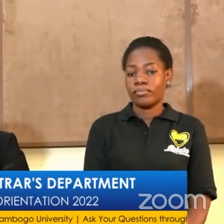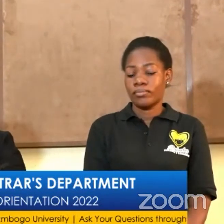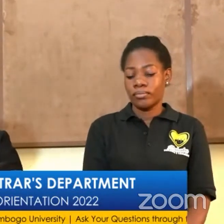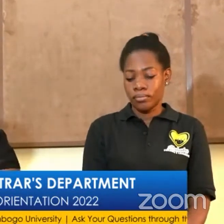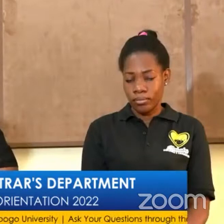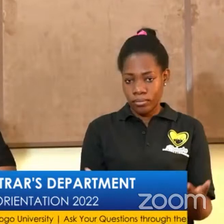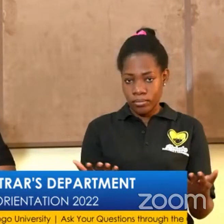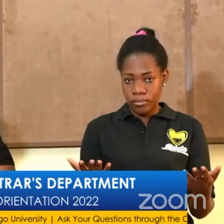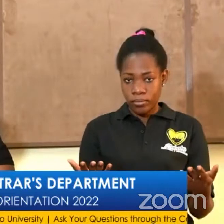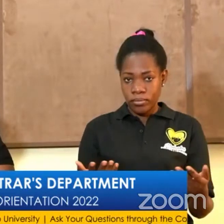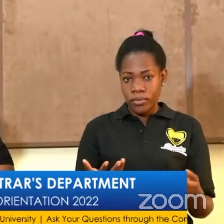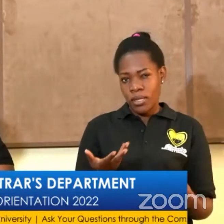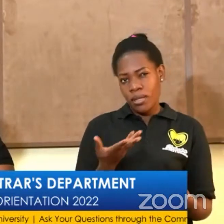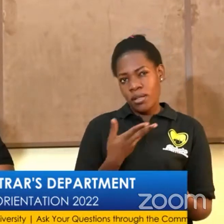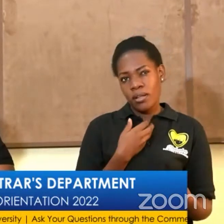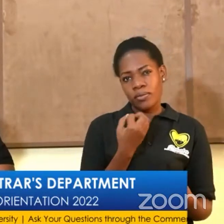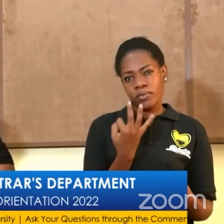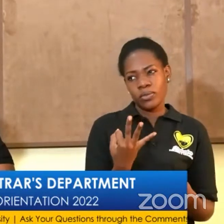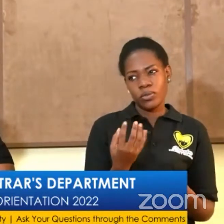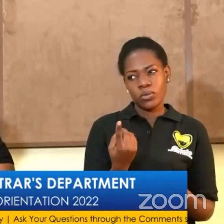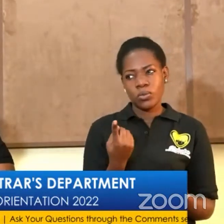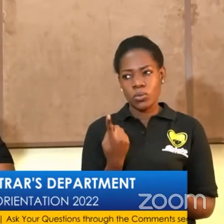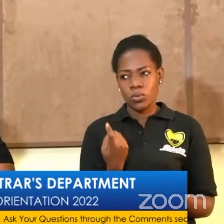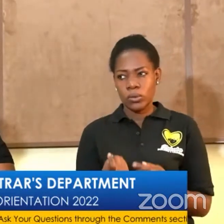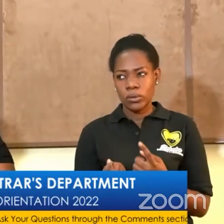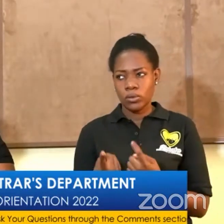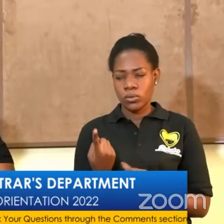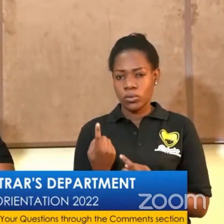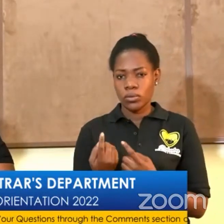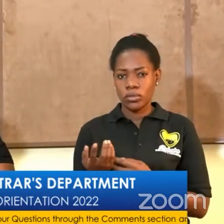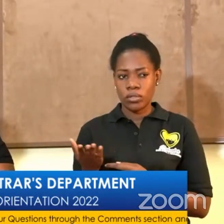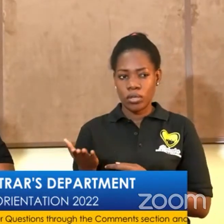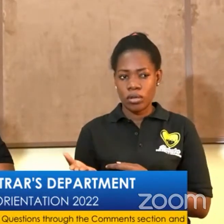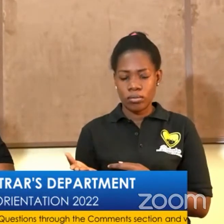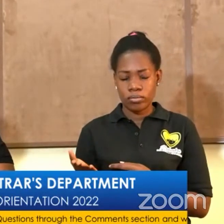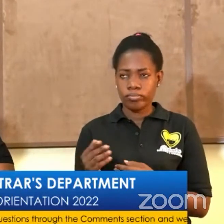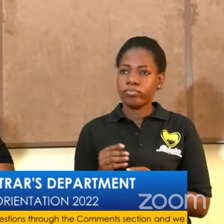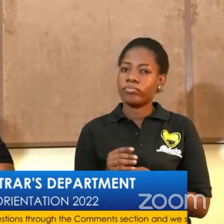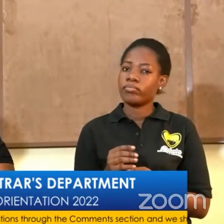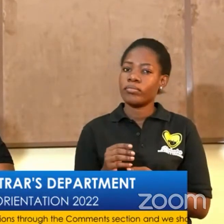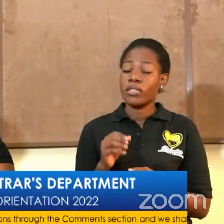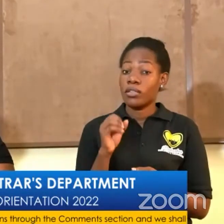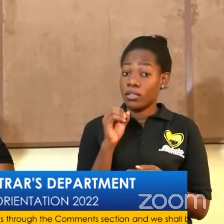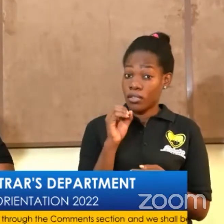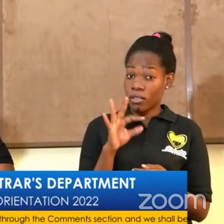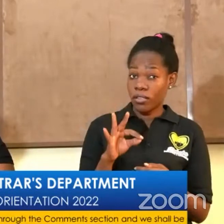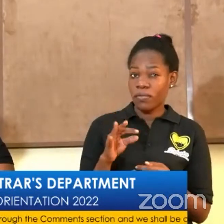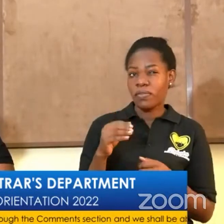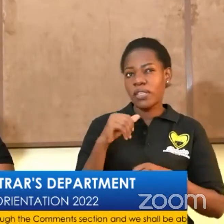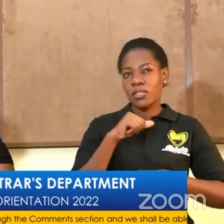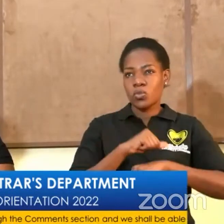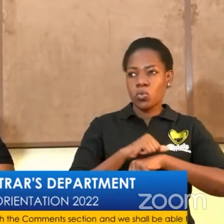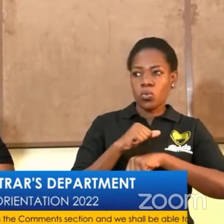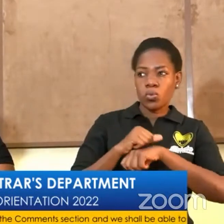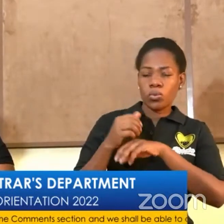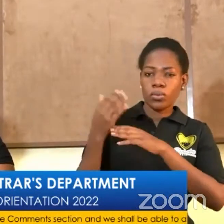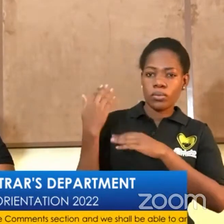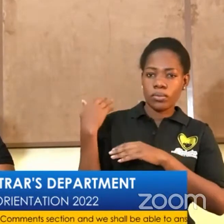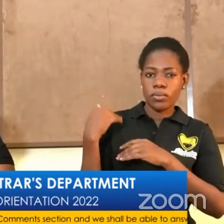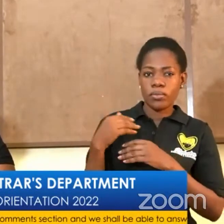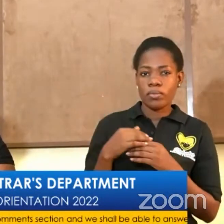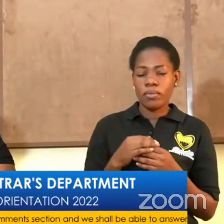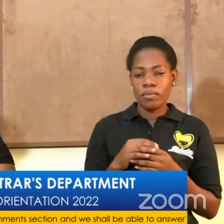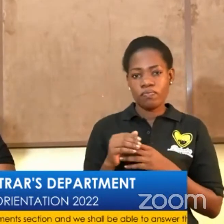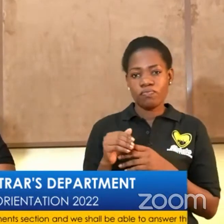I have some 3 questions here. What if the school where I completed my